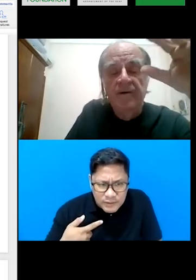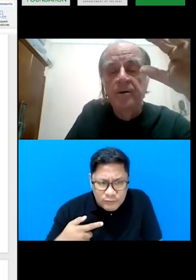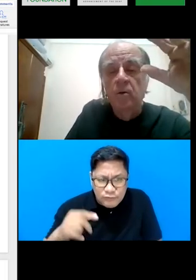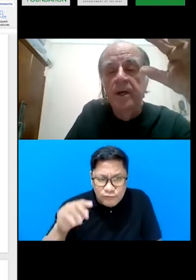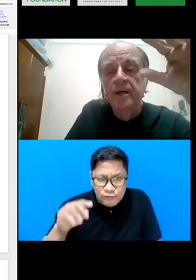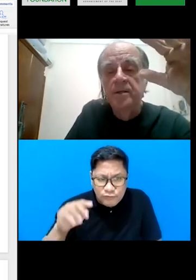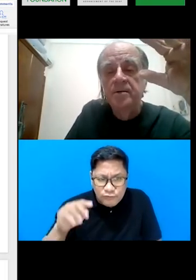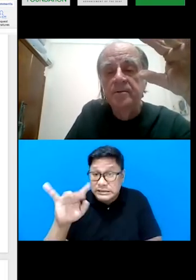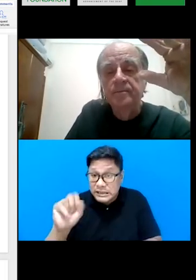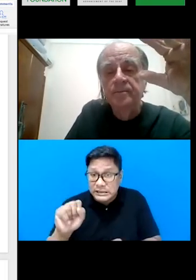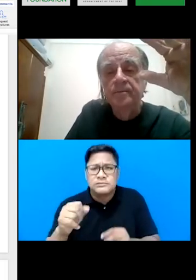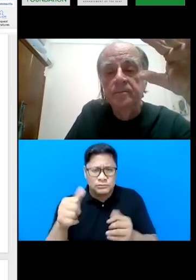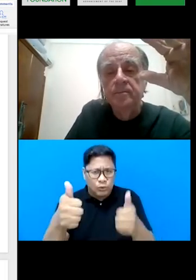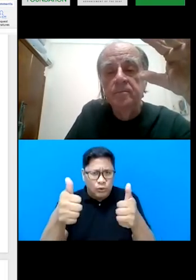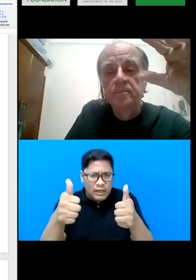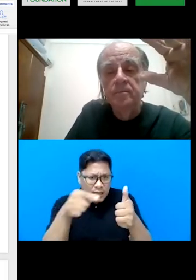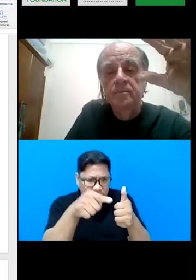It's fine the way it is,